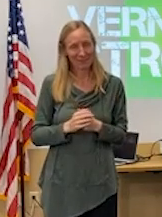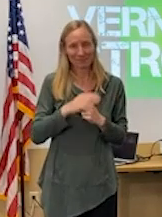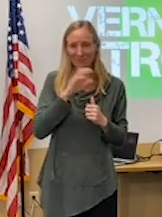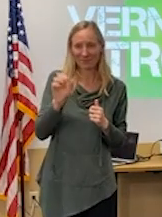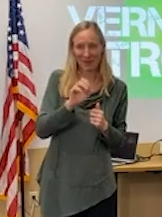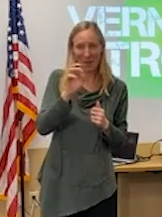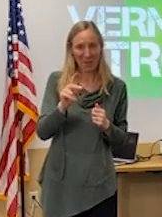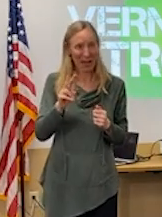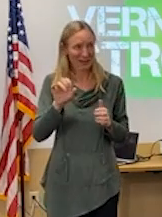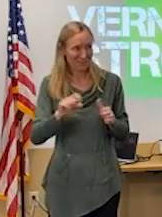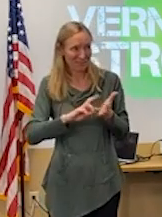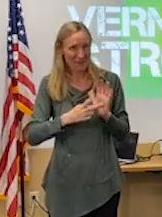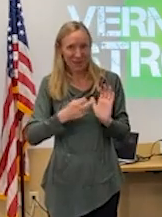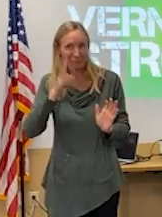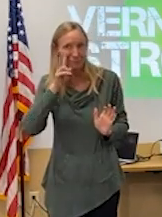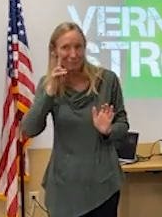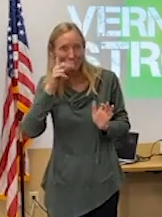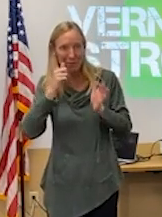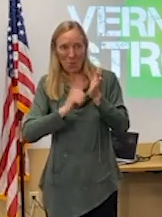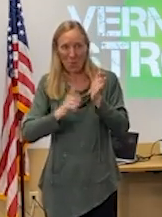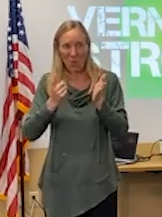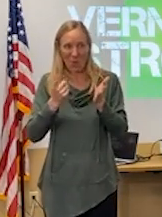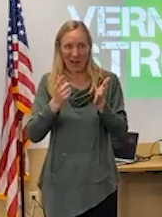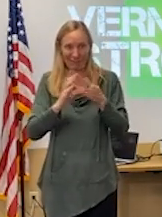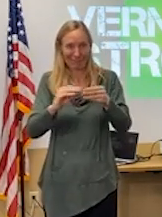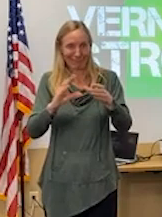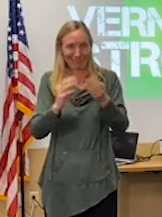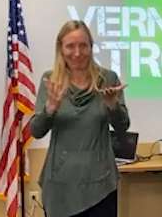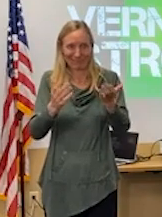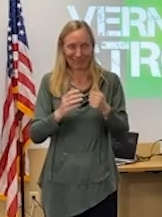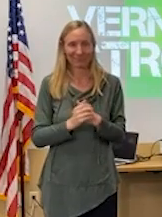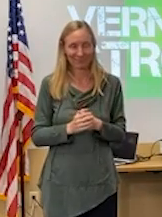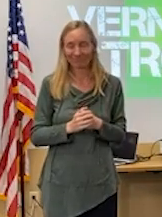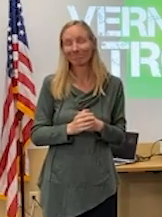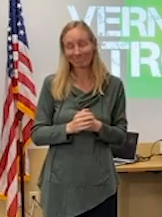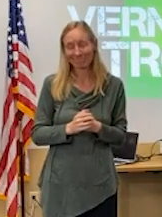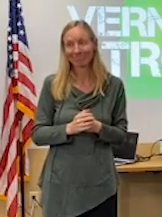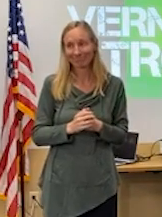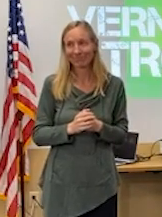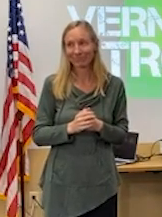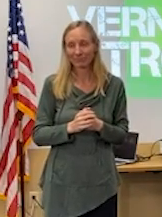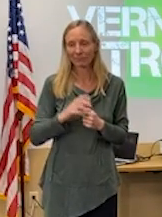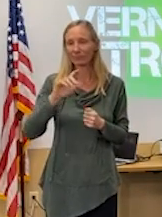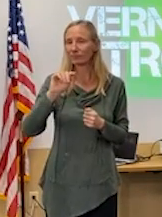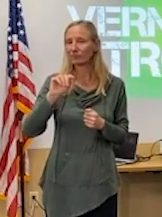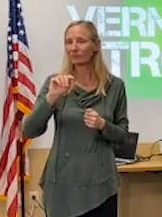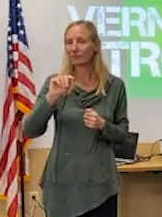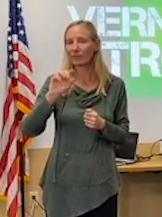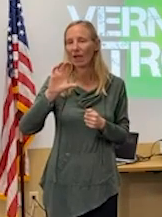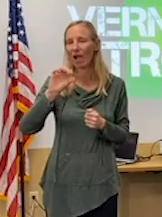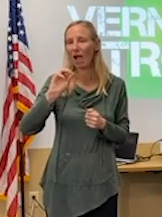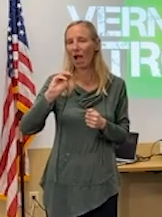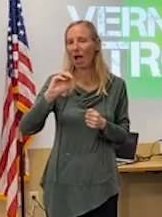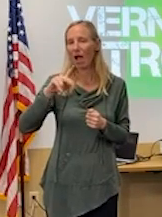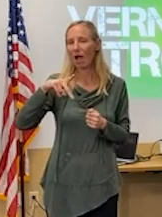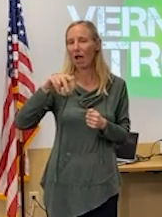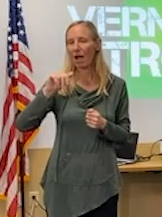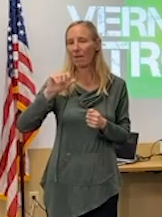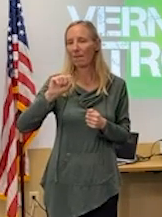Okay, I guess we'll wait and see how it all plays out. Thanks, Governor. Tom Davis, Compass Vermont.